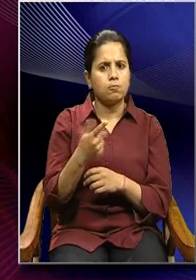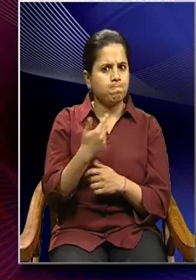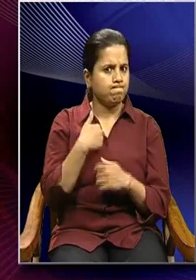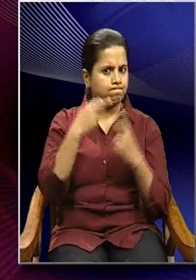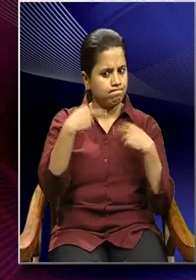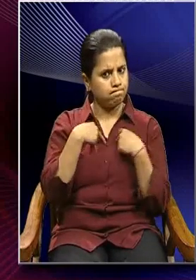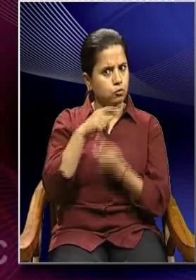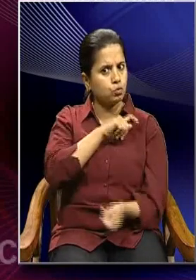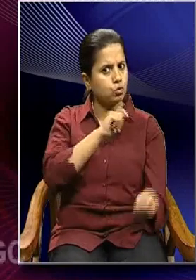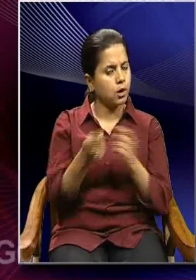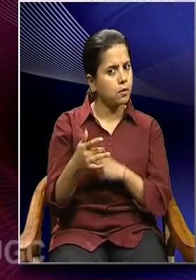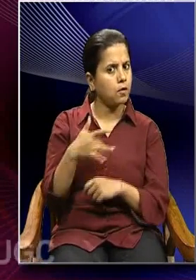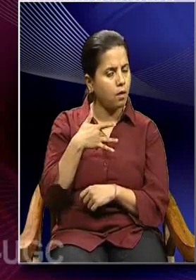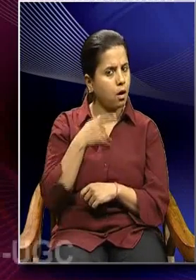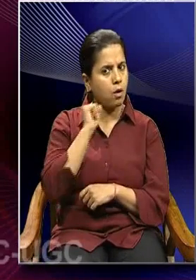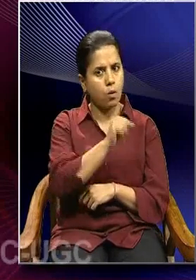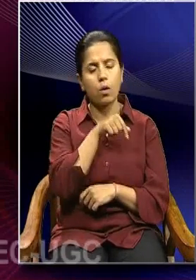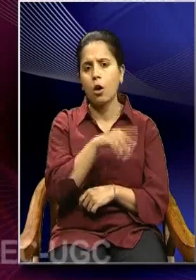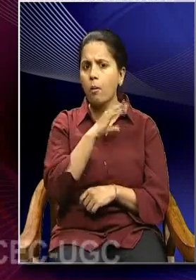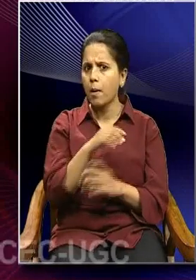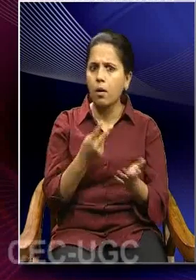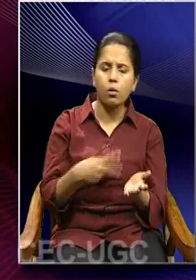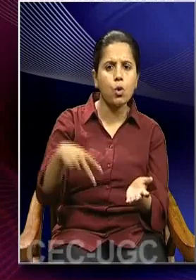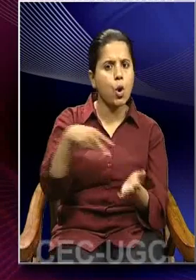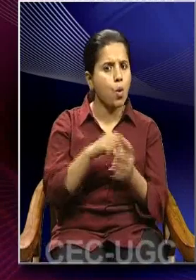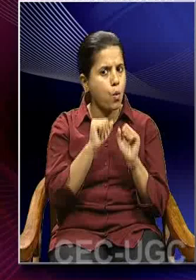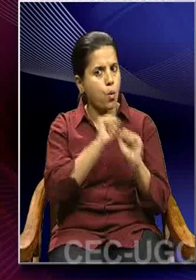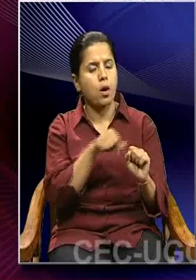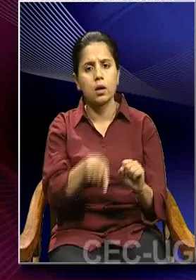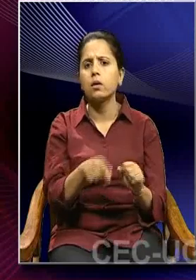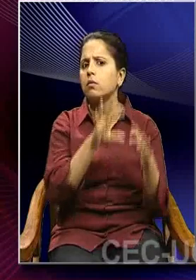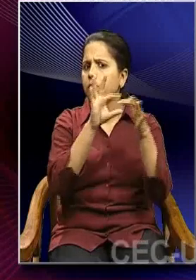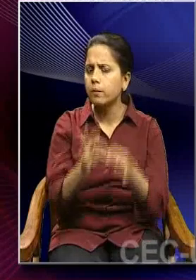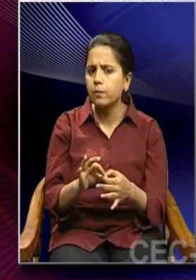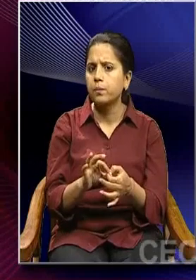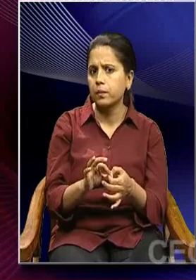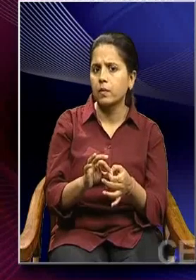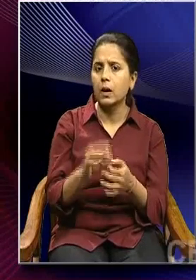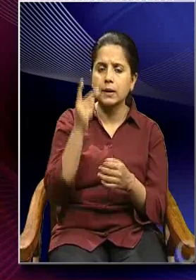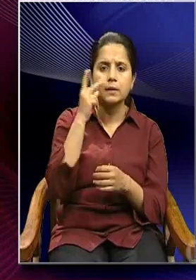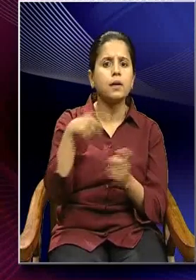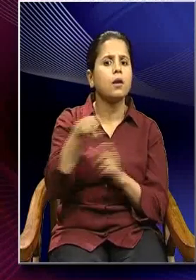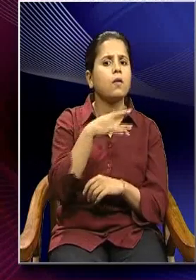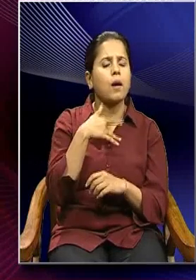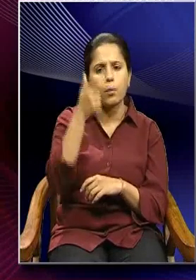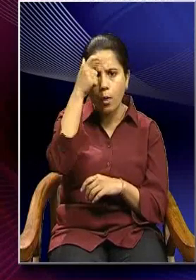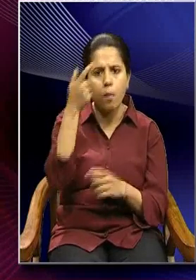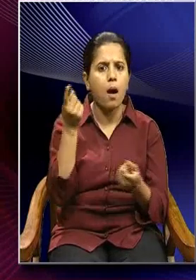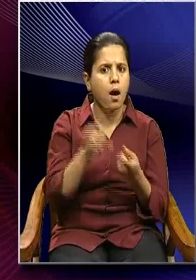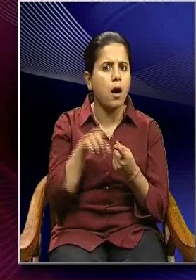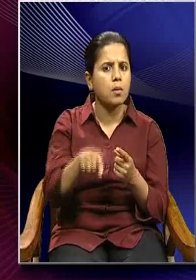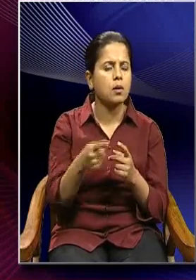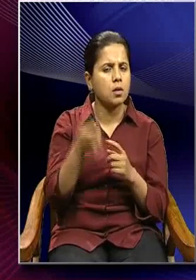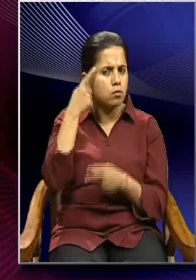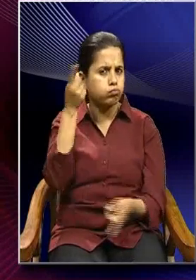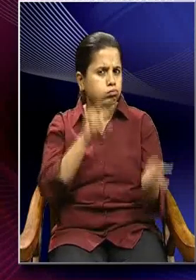sense that his rising of with regard to the kind of issue of greased cartridges